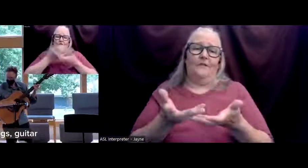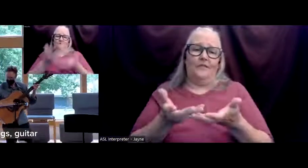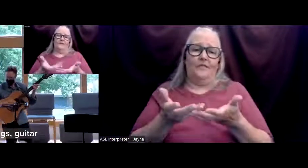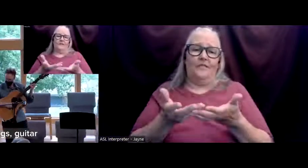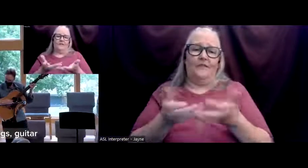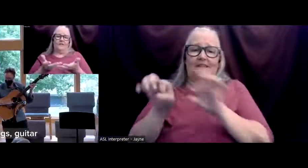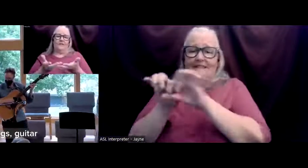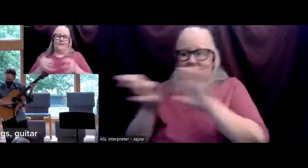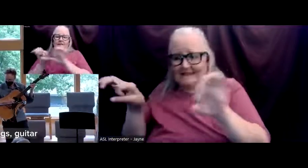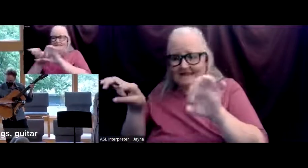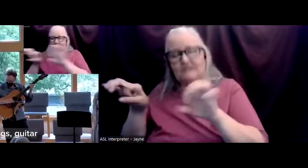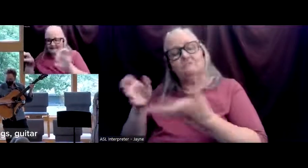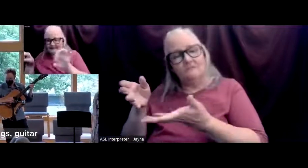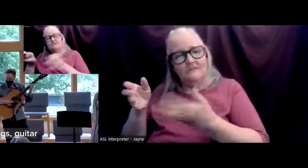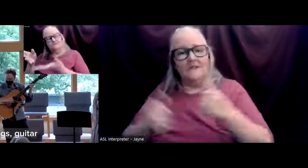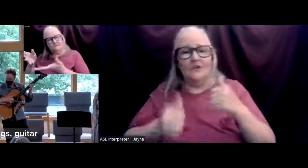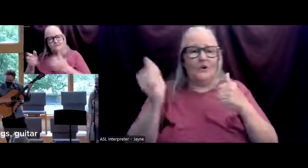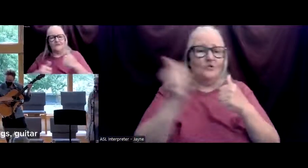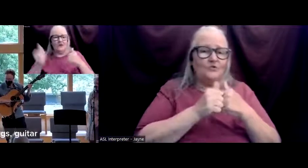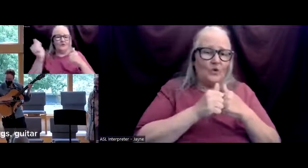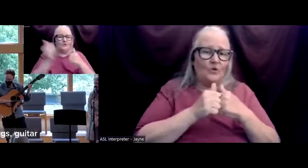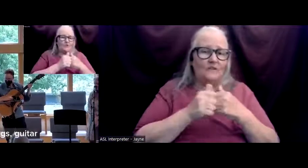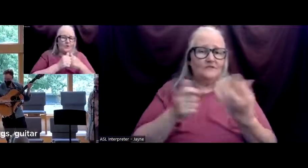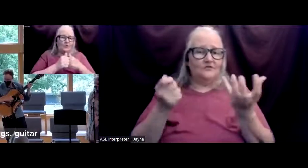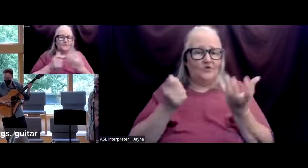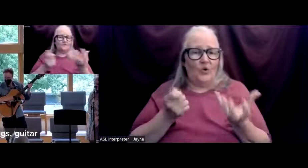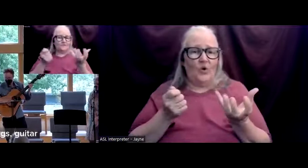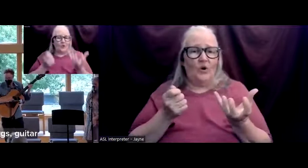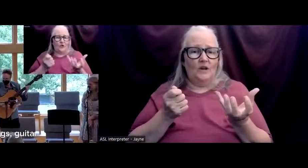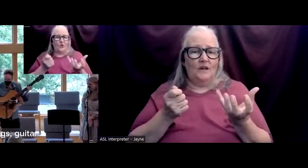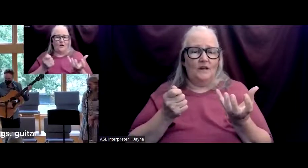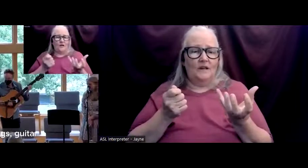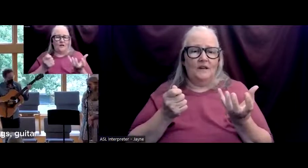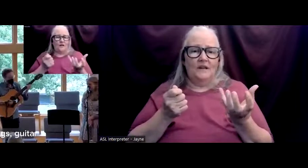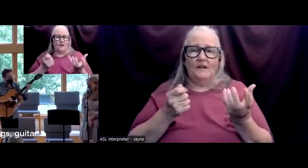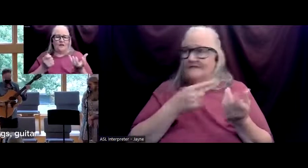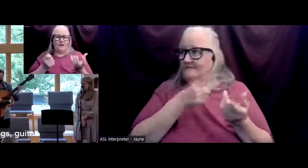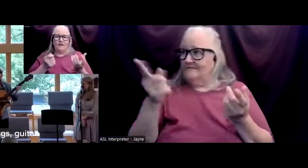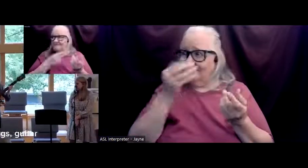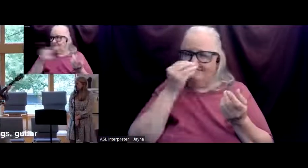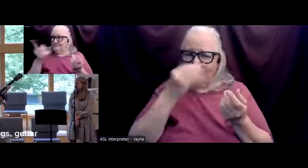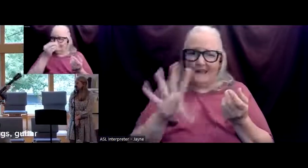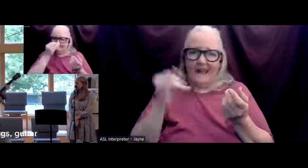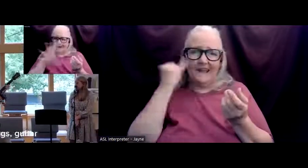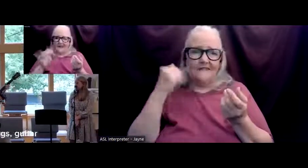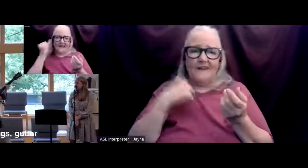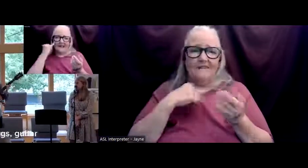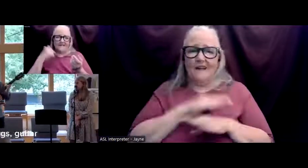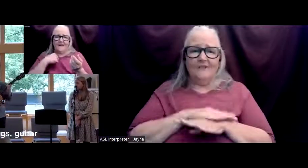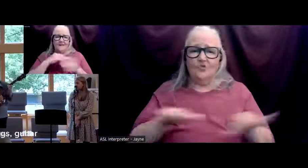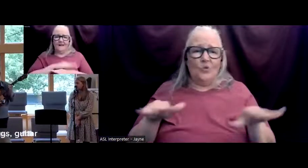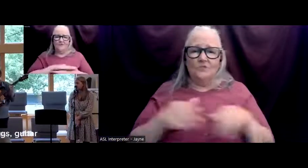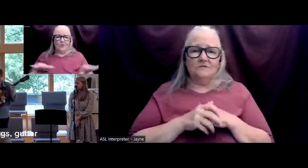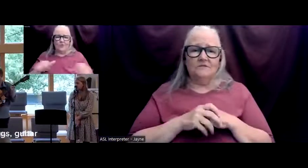mouth. A stick is a stick, a stone is a stone, but who's gonna care if I